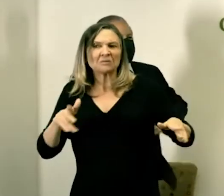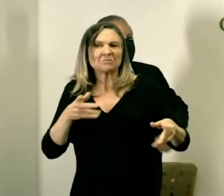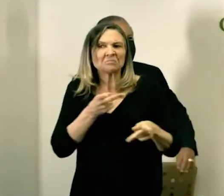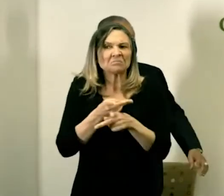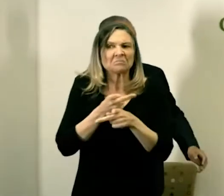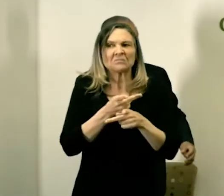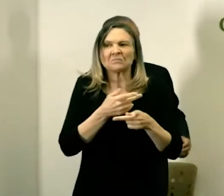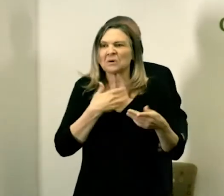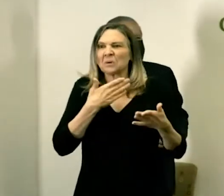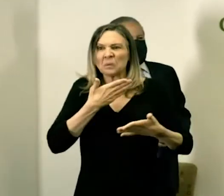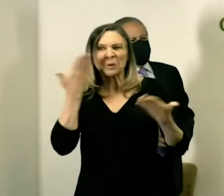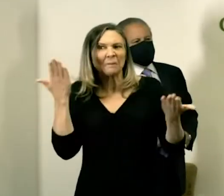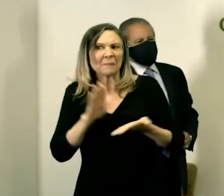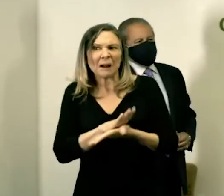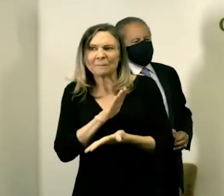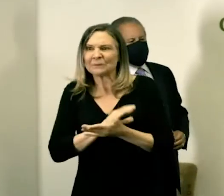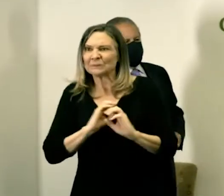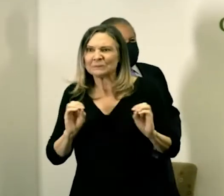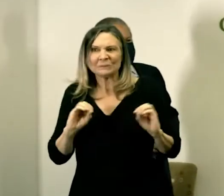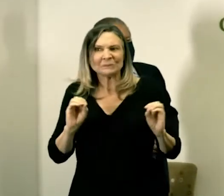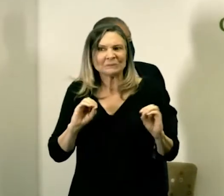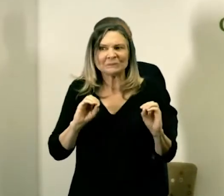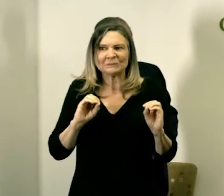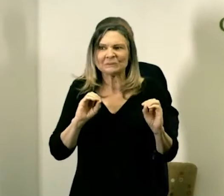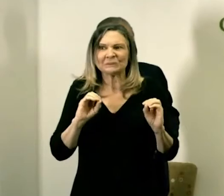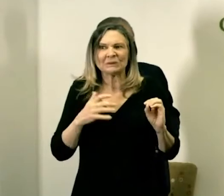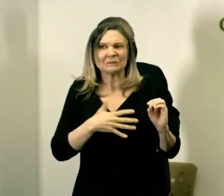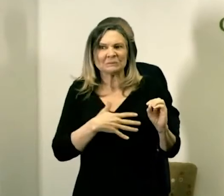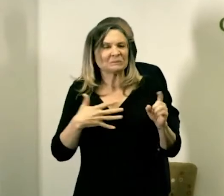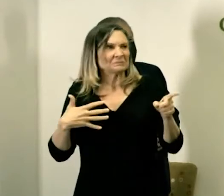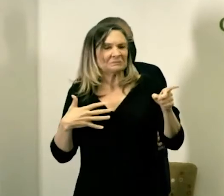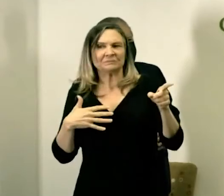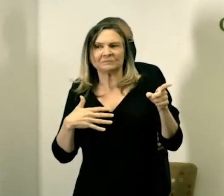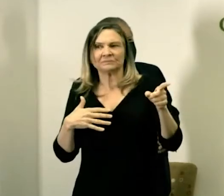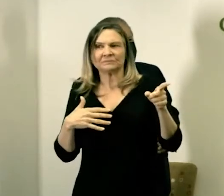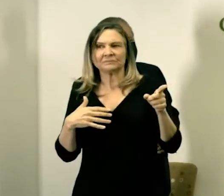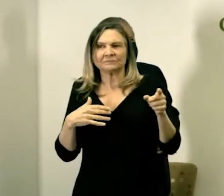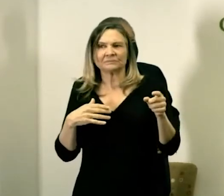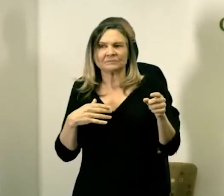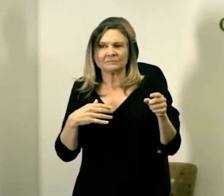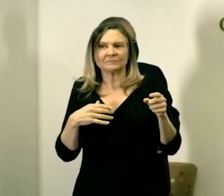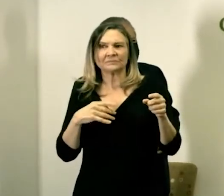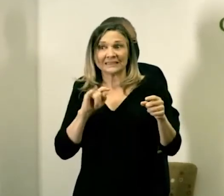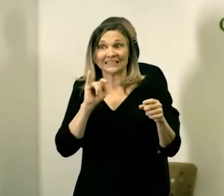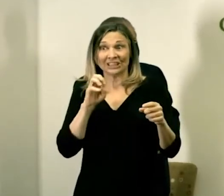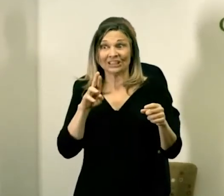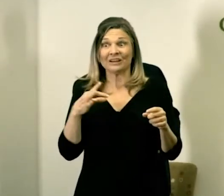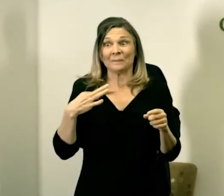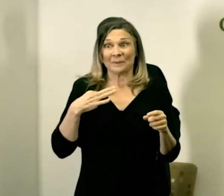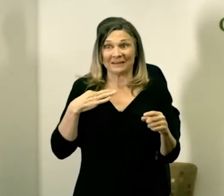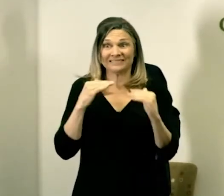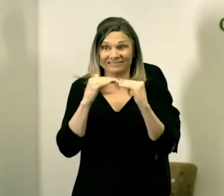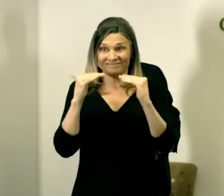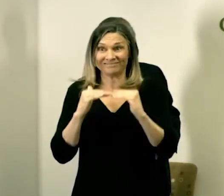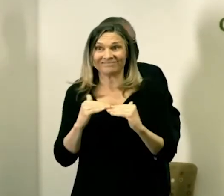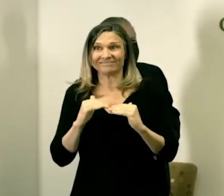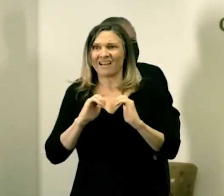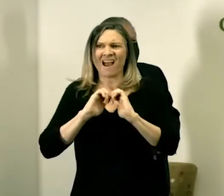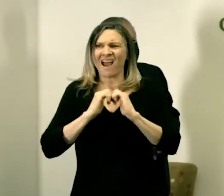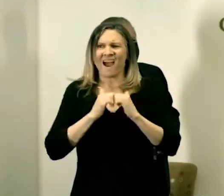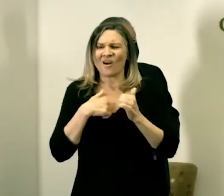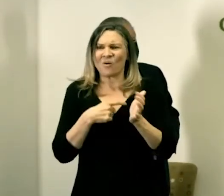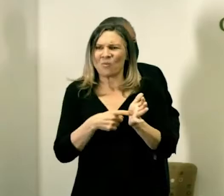can make a living. So as we moved forward to tier eligibility, I wondered how will they be required to